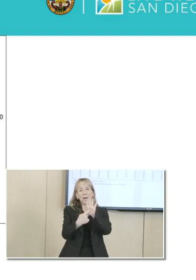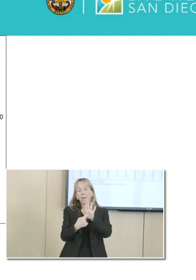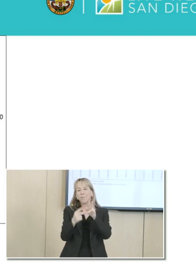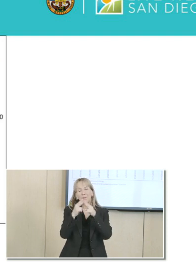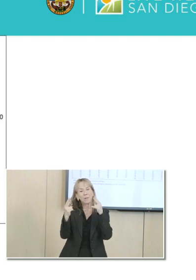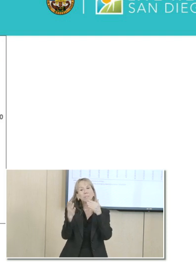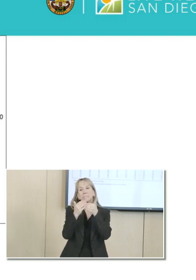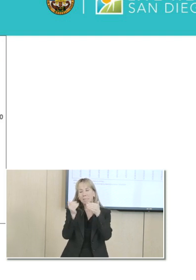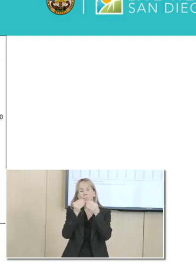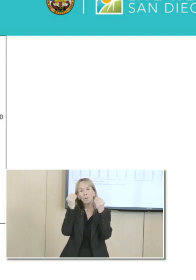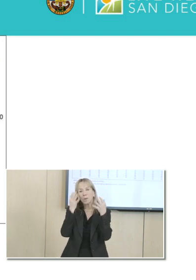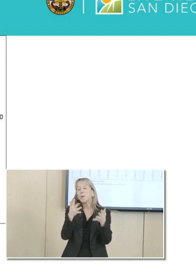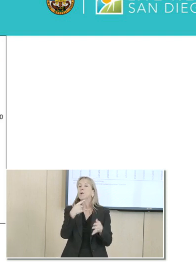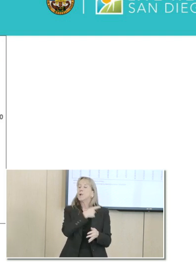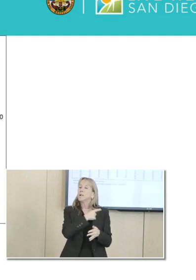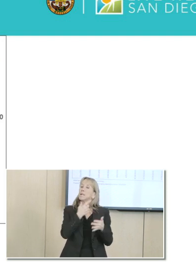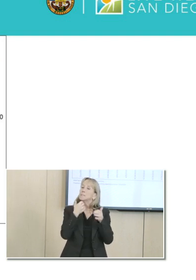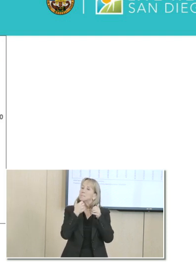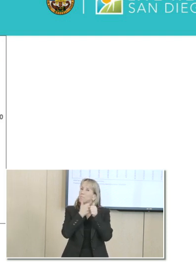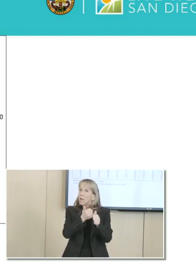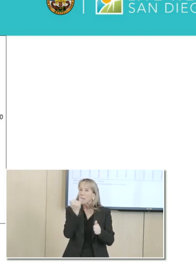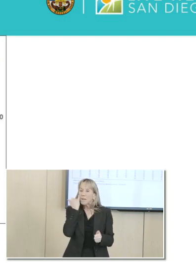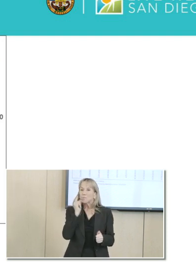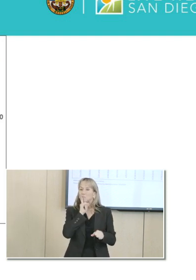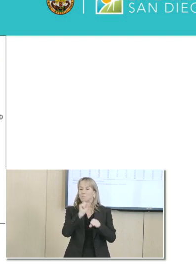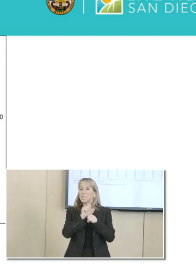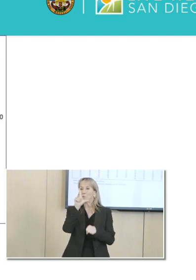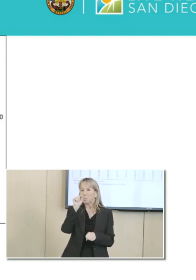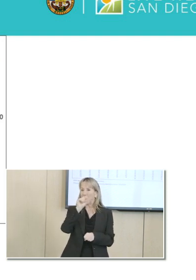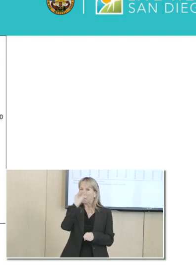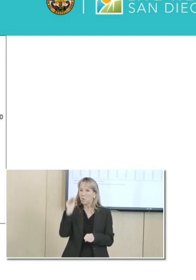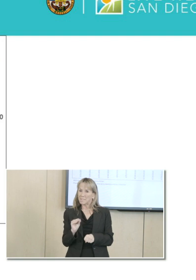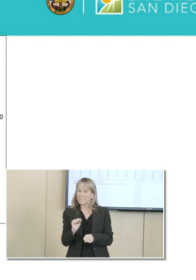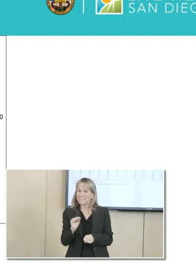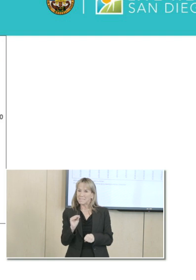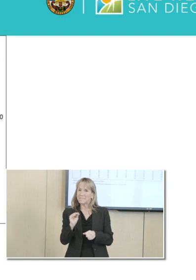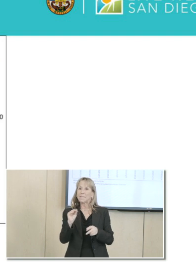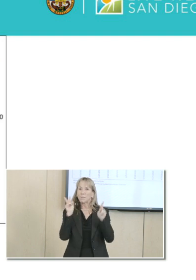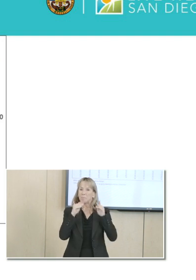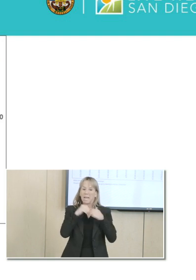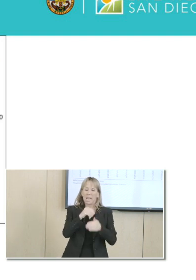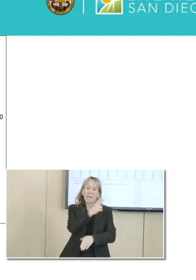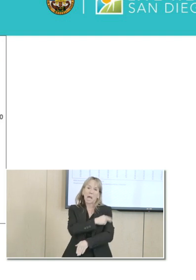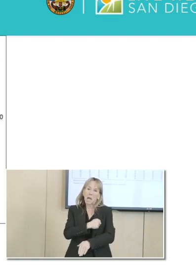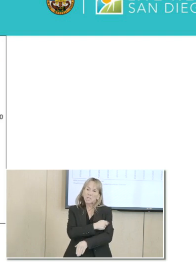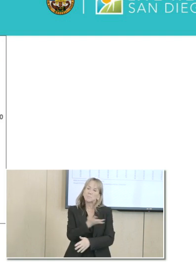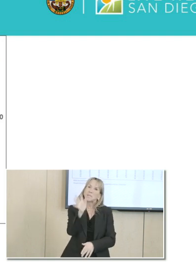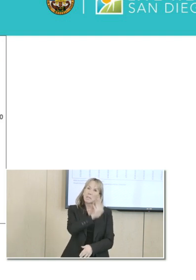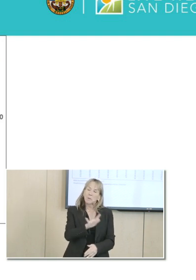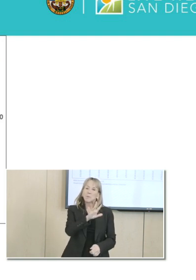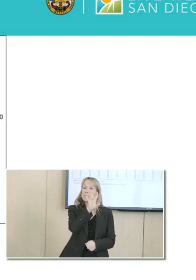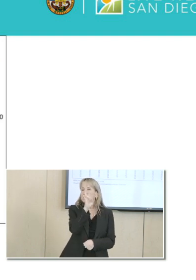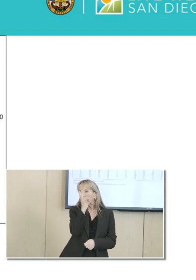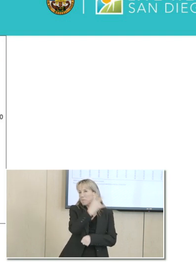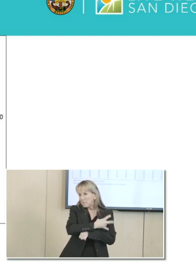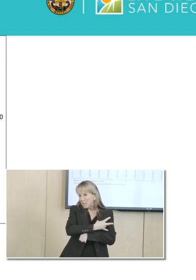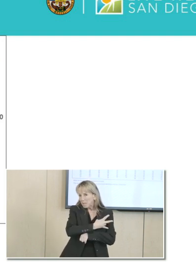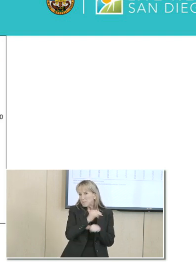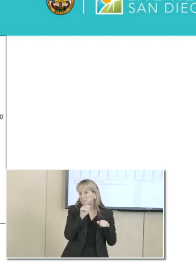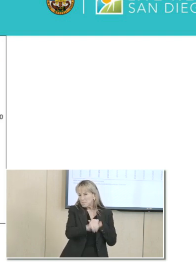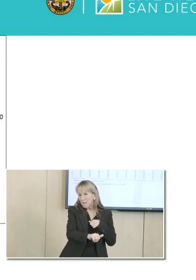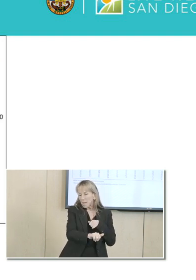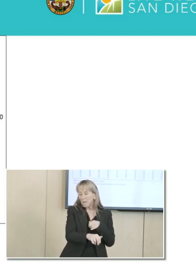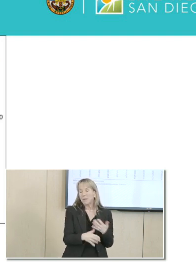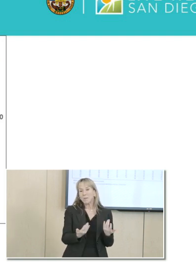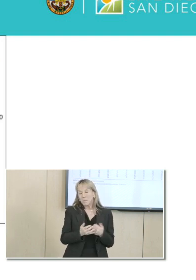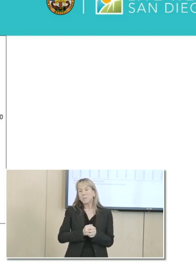based on 20% hospitalizations, people being in the hospital for about 7 days, 9% ICU cases,